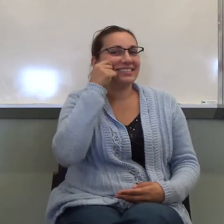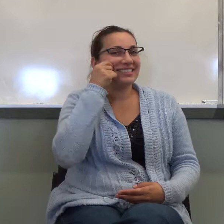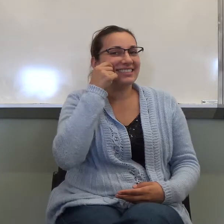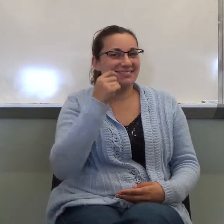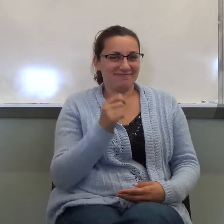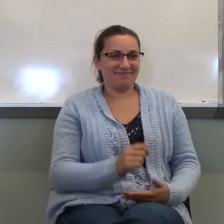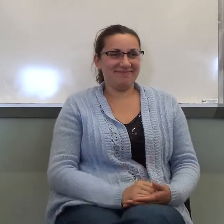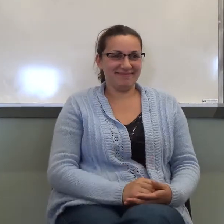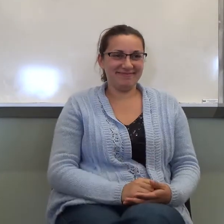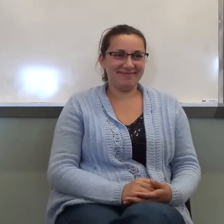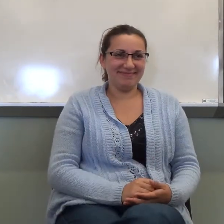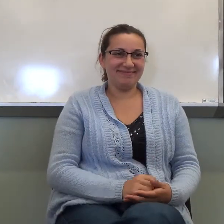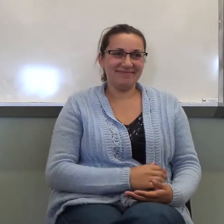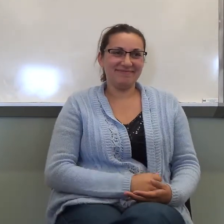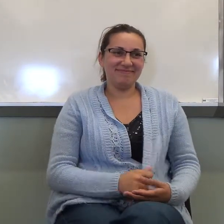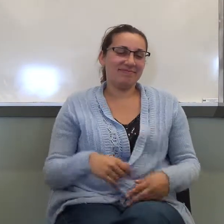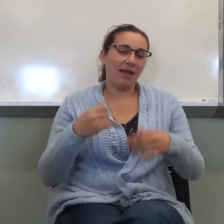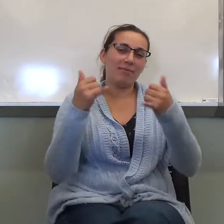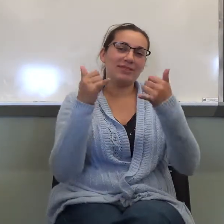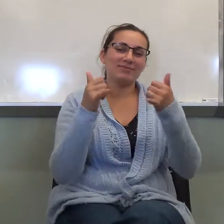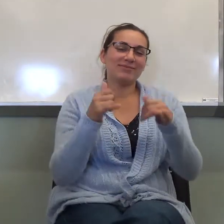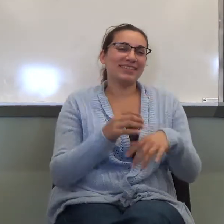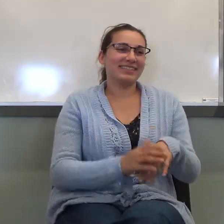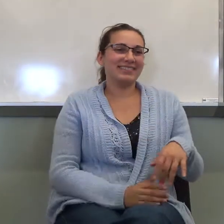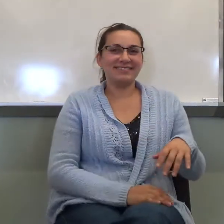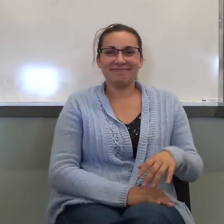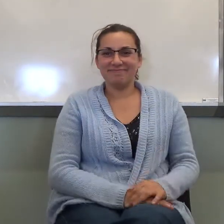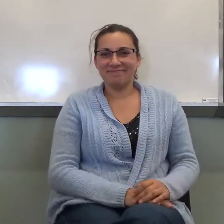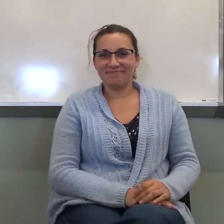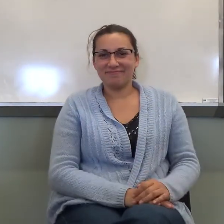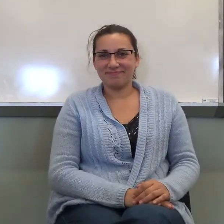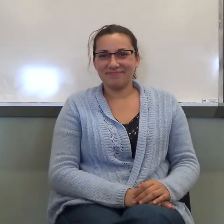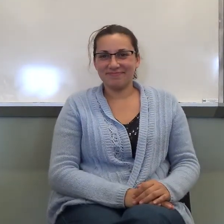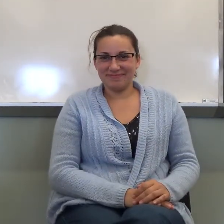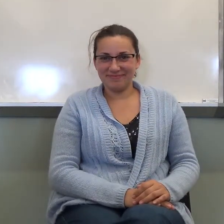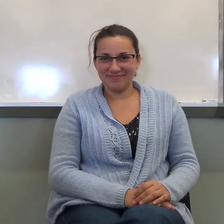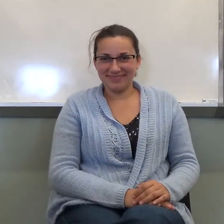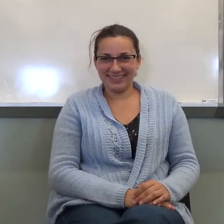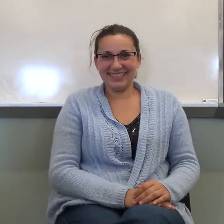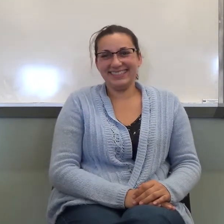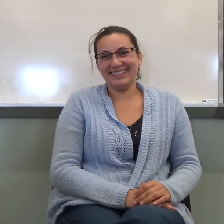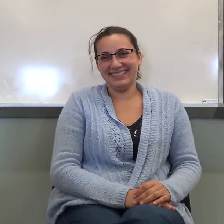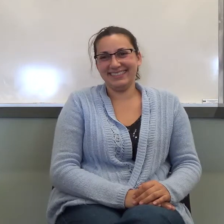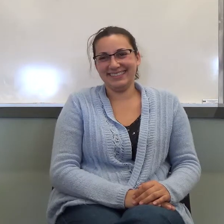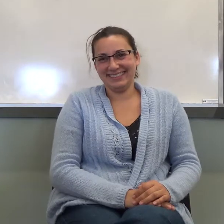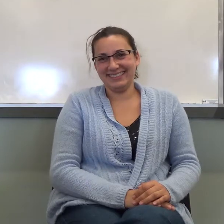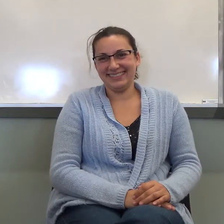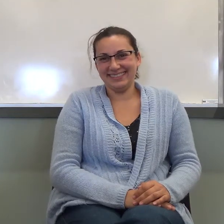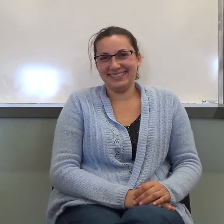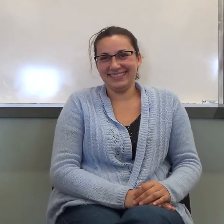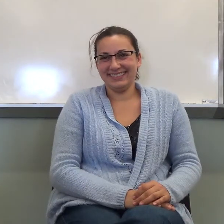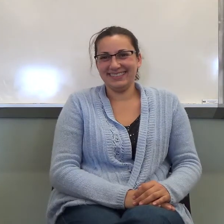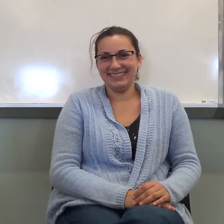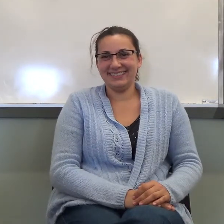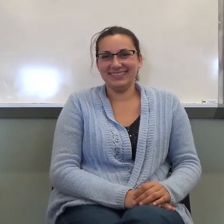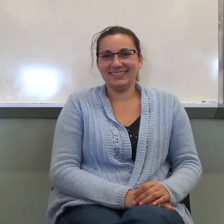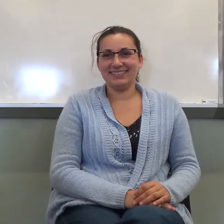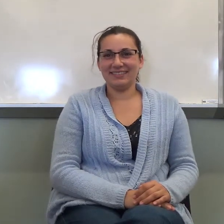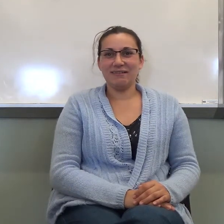now we have two opposite signs, so we go to case 2. Subtract smaller absolute value from larger. So we're going to take